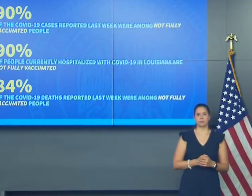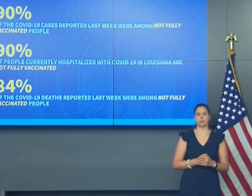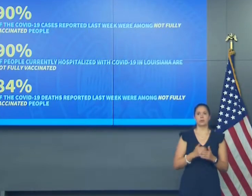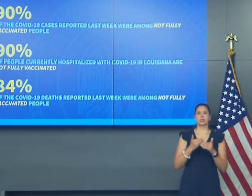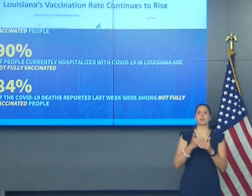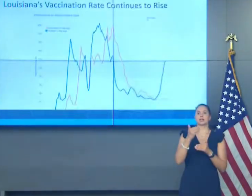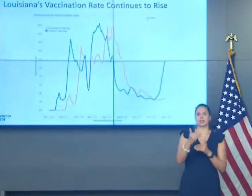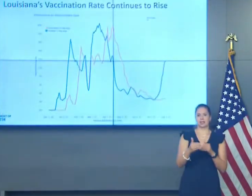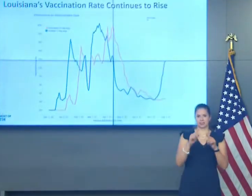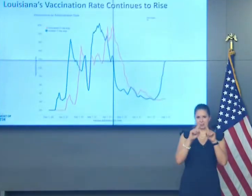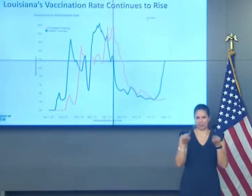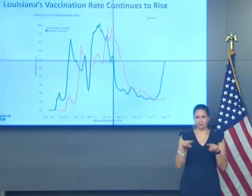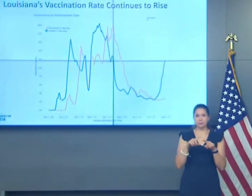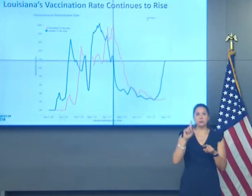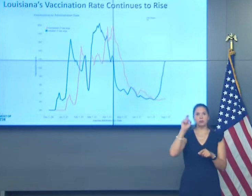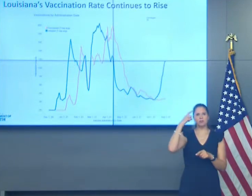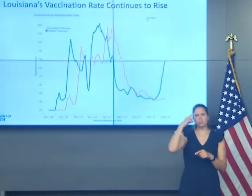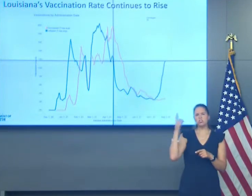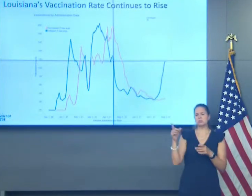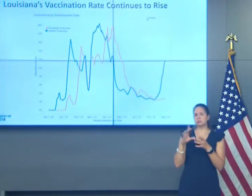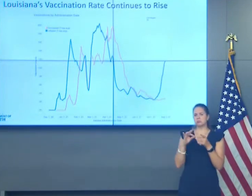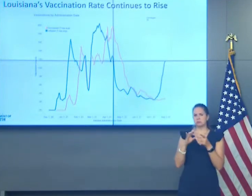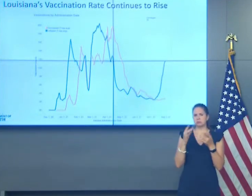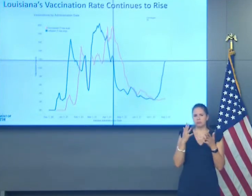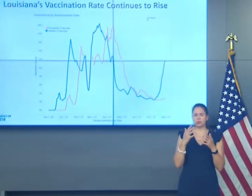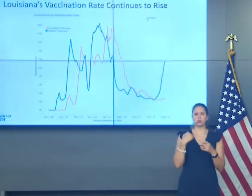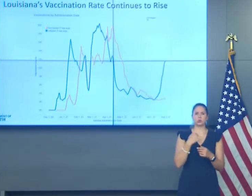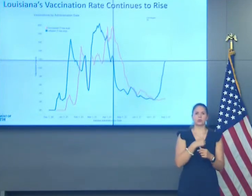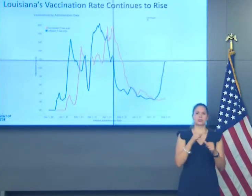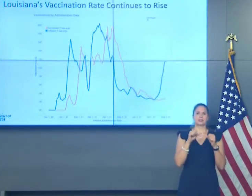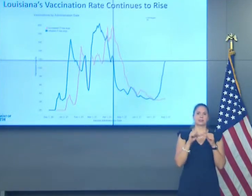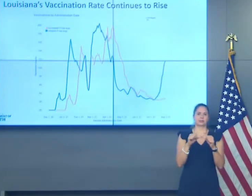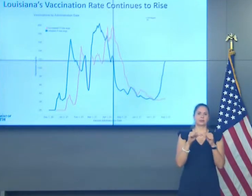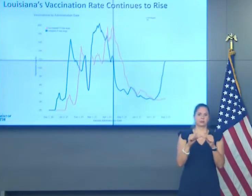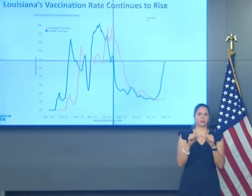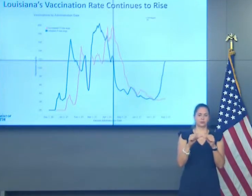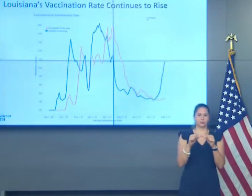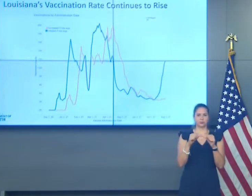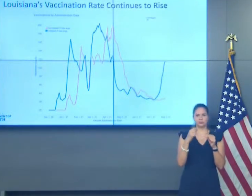Go to the next slide, please. As the governor noted, we continue to see